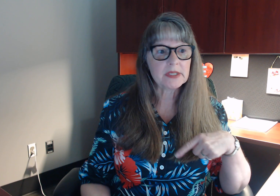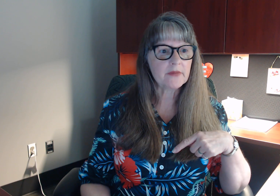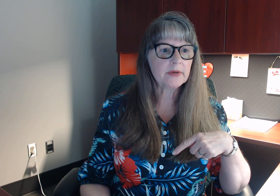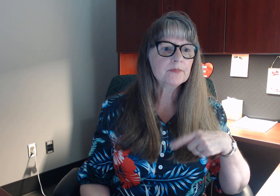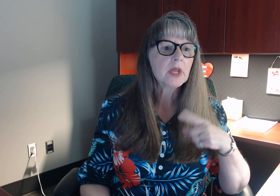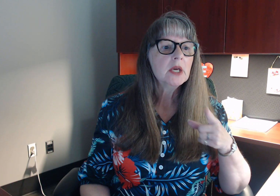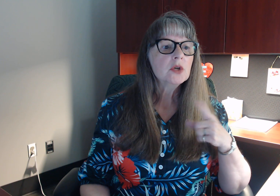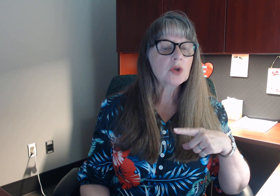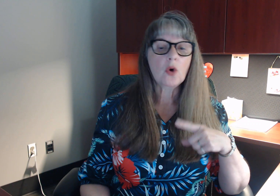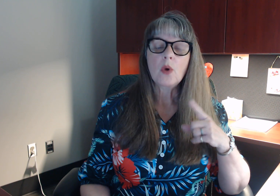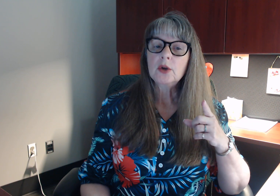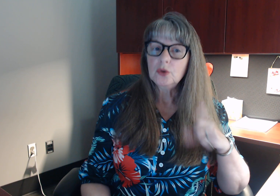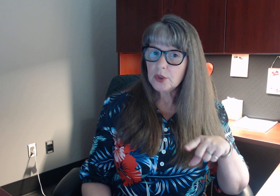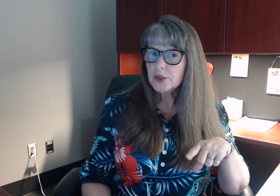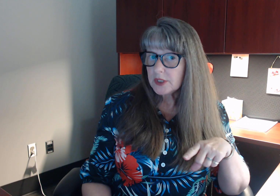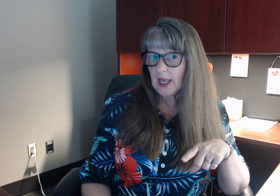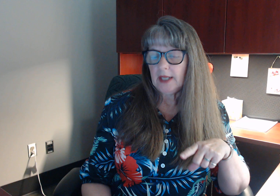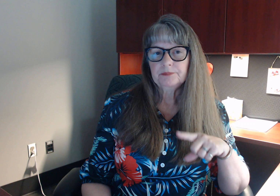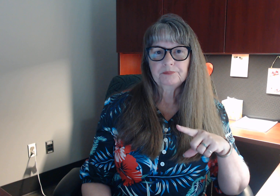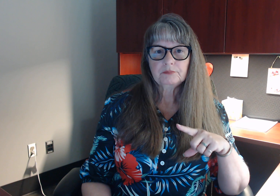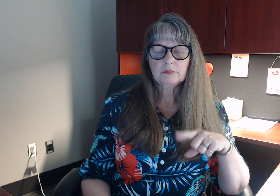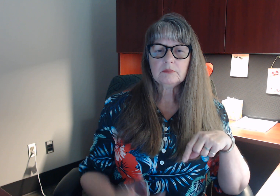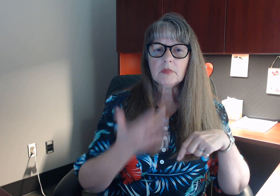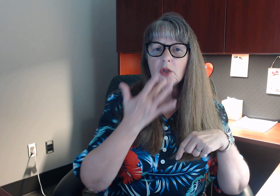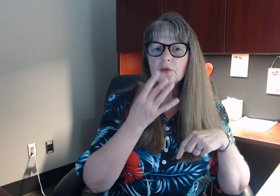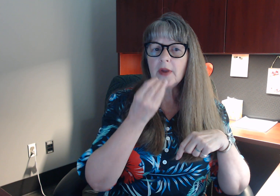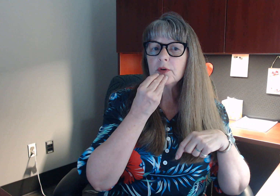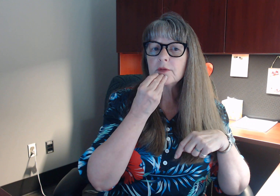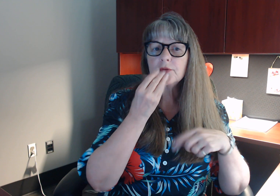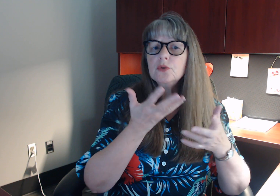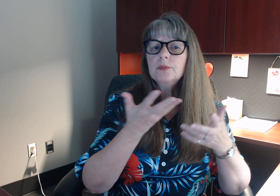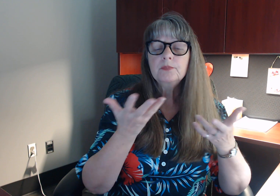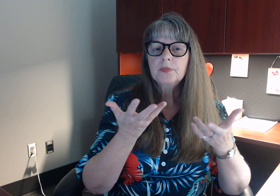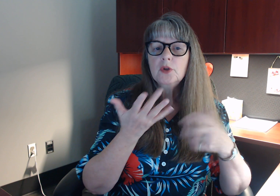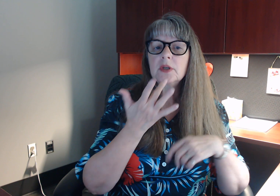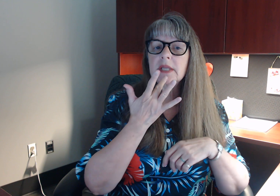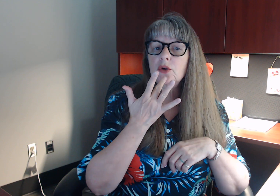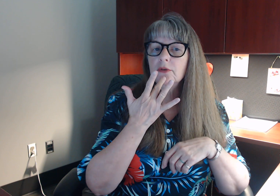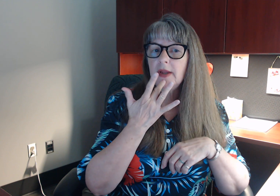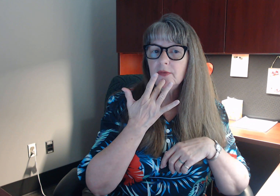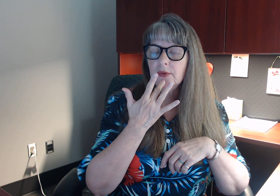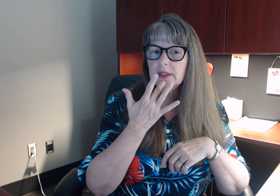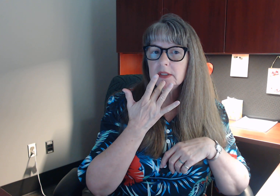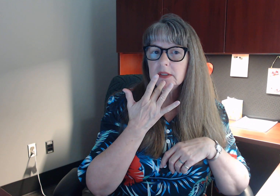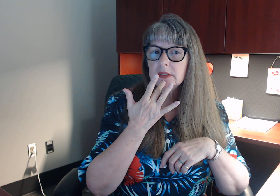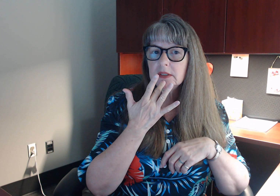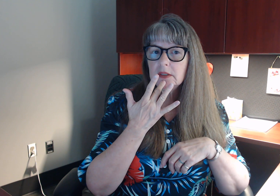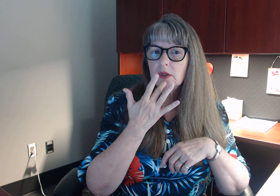it. So you could say your favorite food. You could say your favorite,